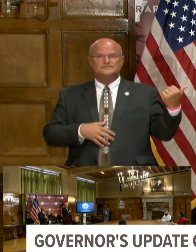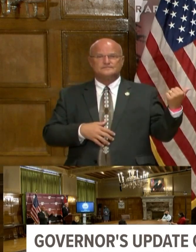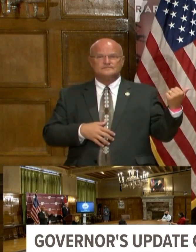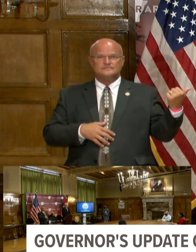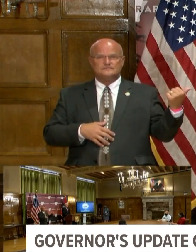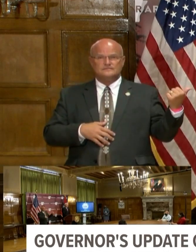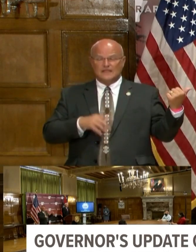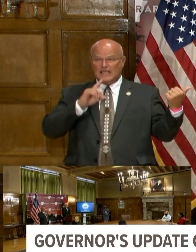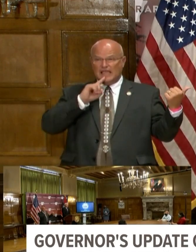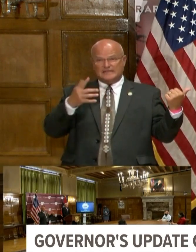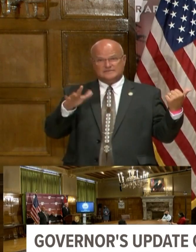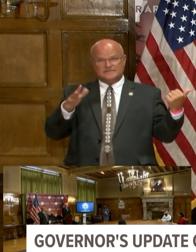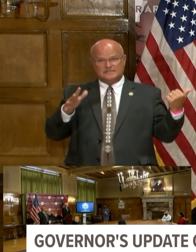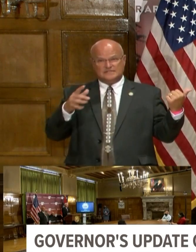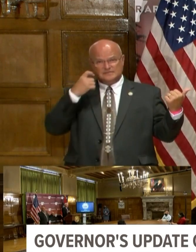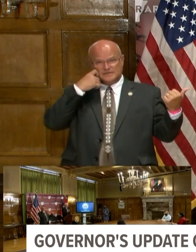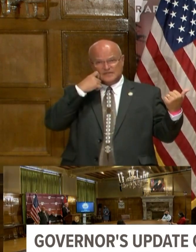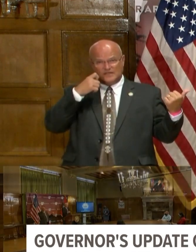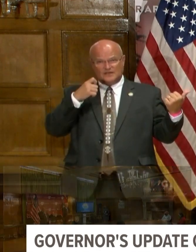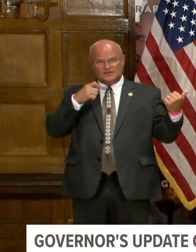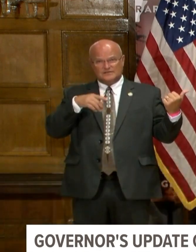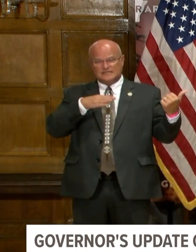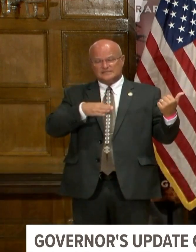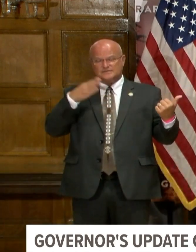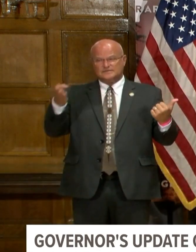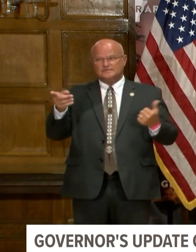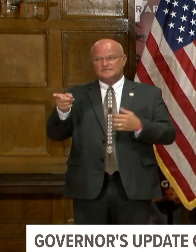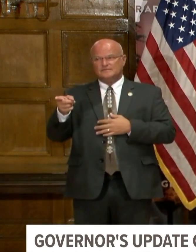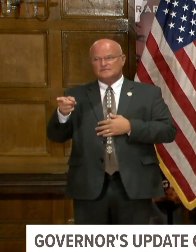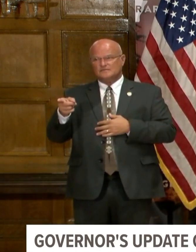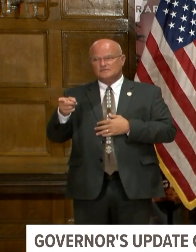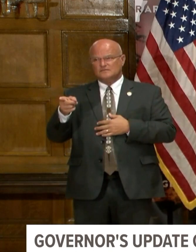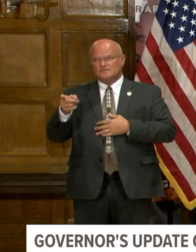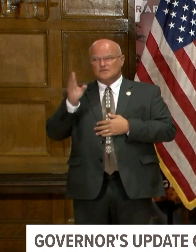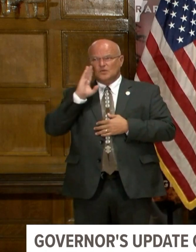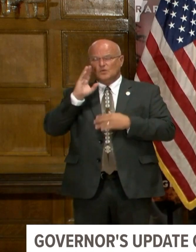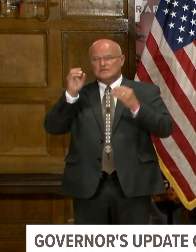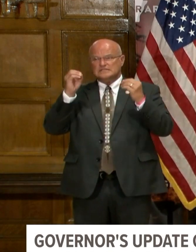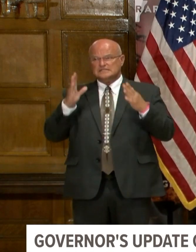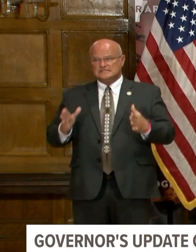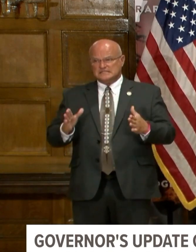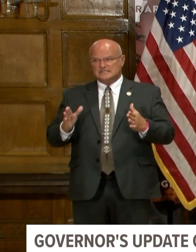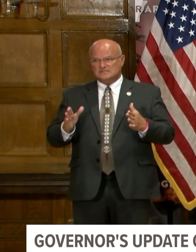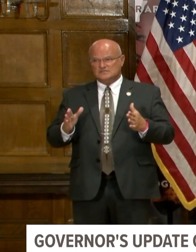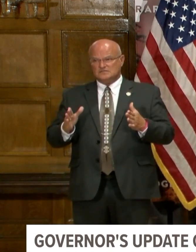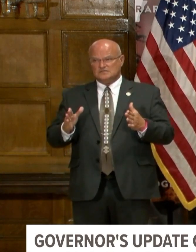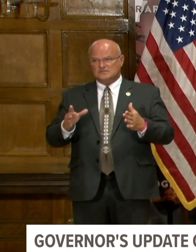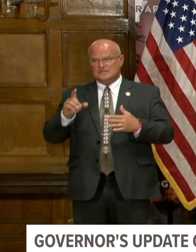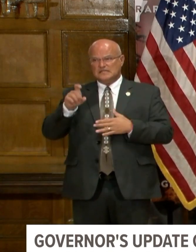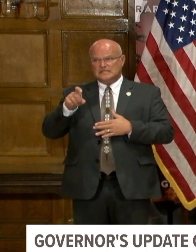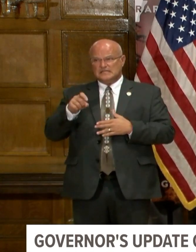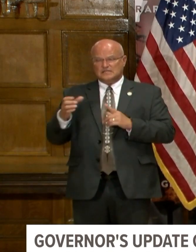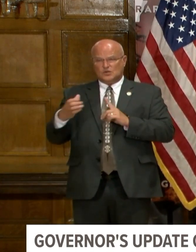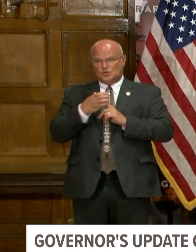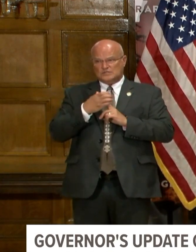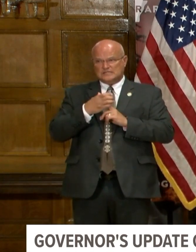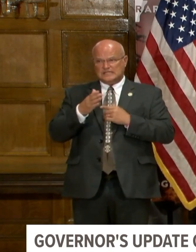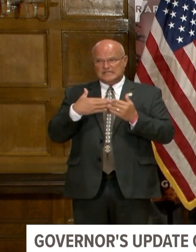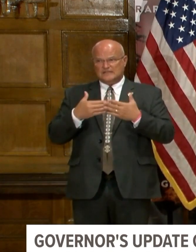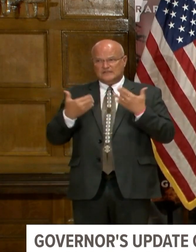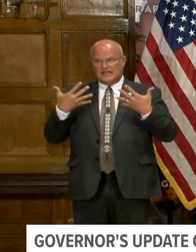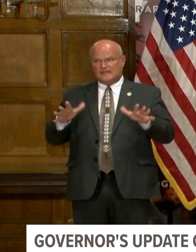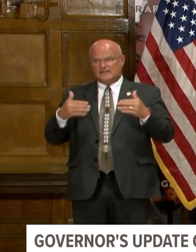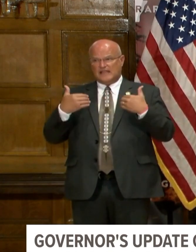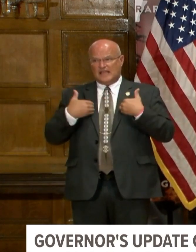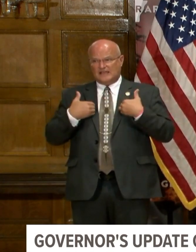I think I answered that question just a moment ago. Let's go to the next one. Teachers need to quarantine even